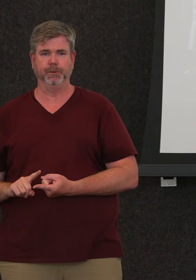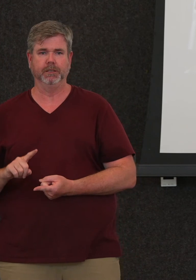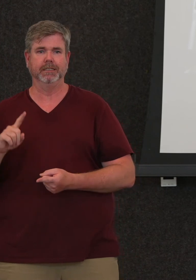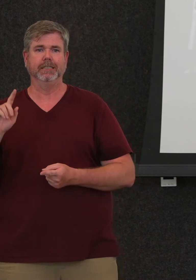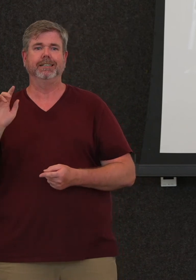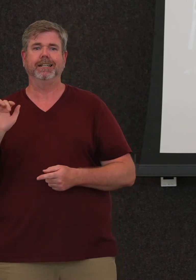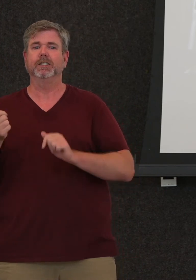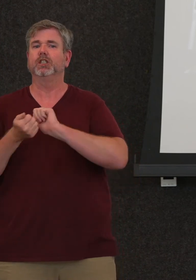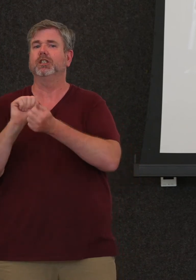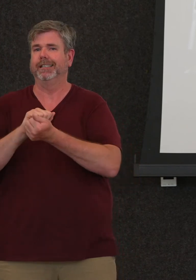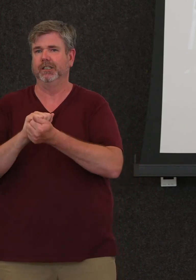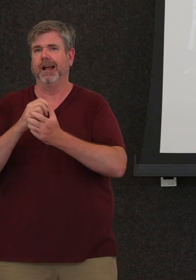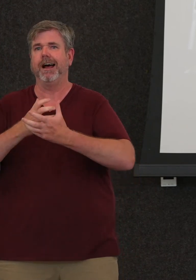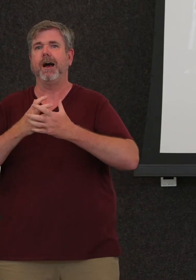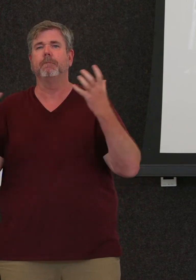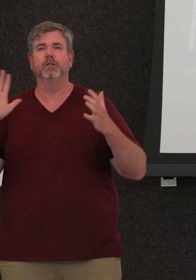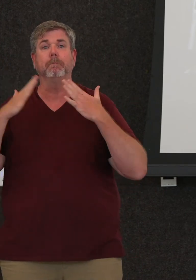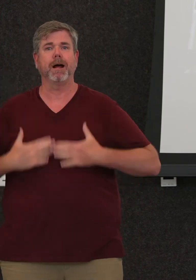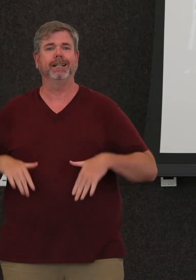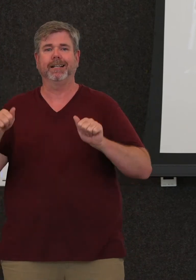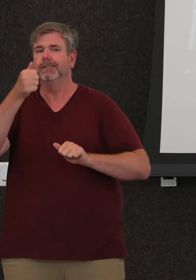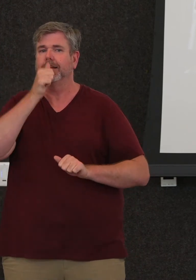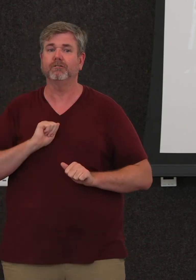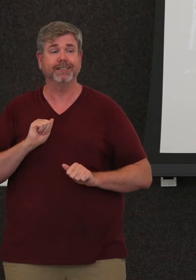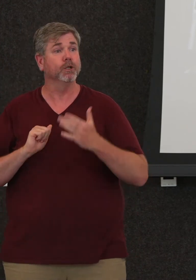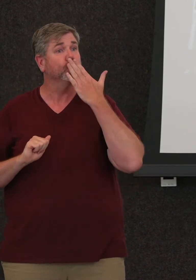dose of fentanyl would be. It's a great question.